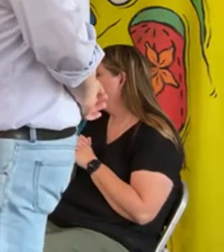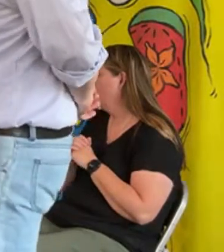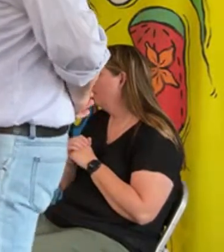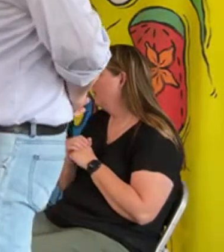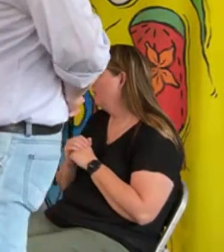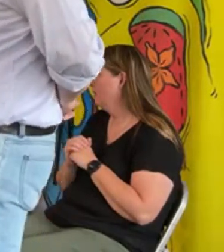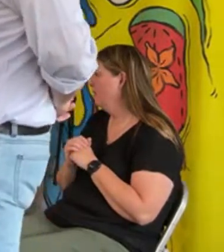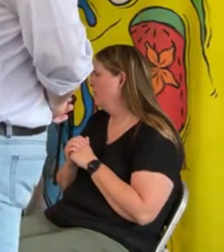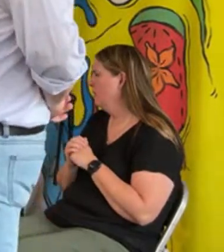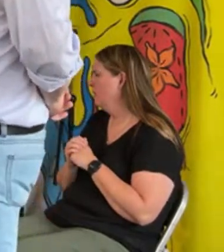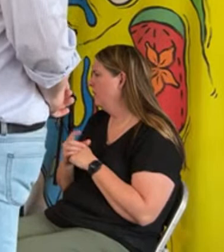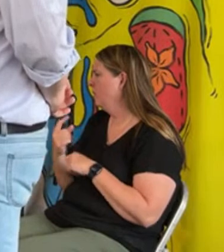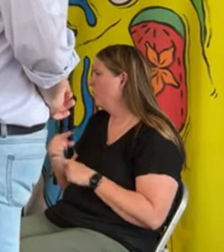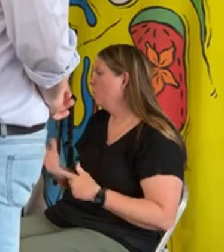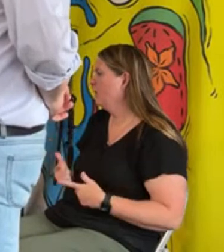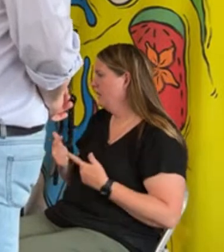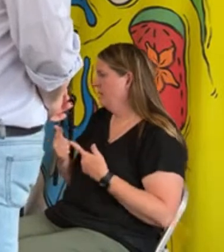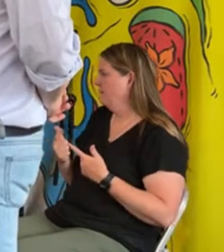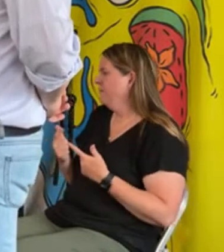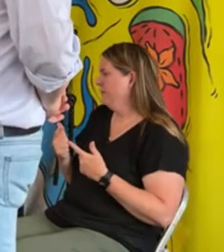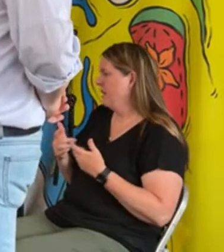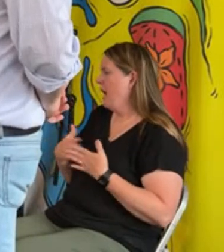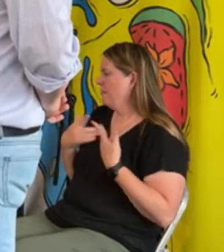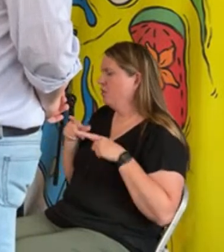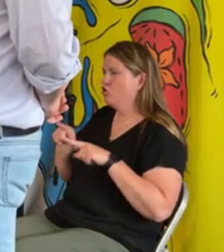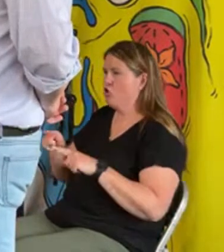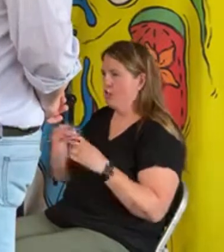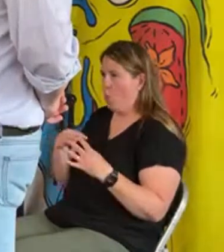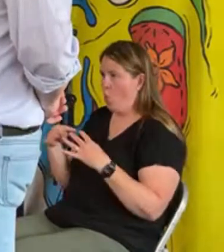We lived happily during the war.